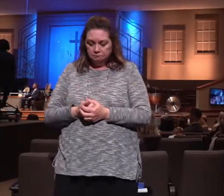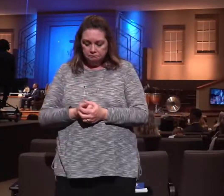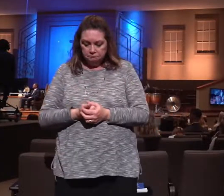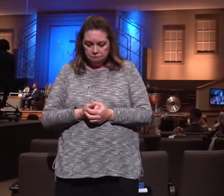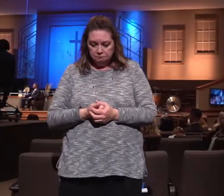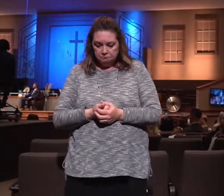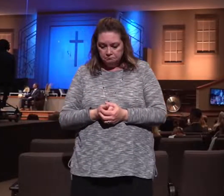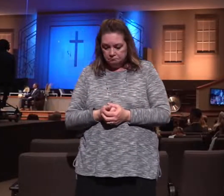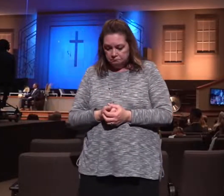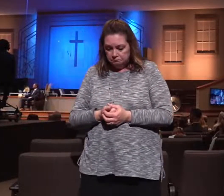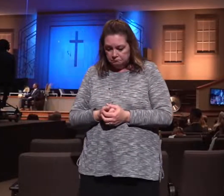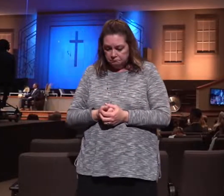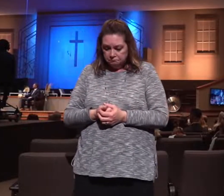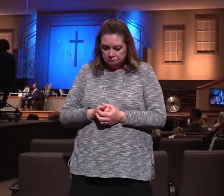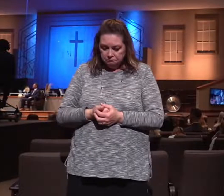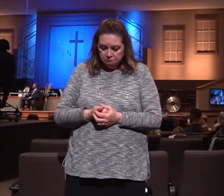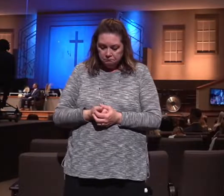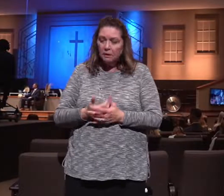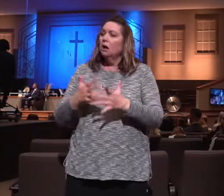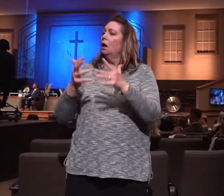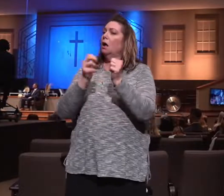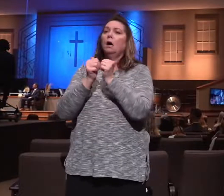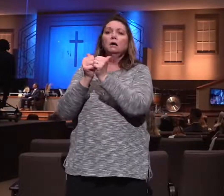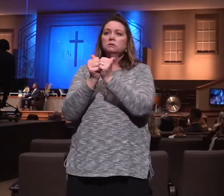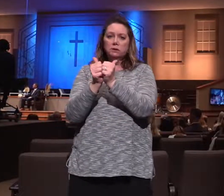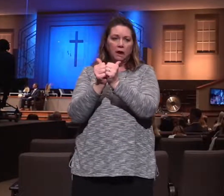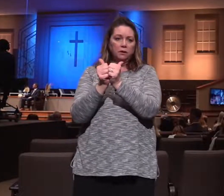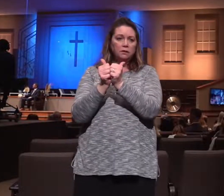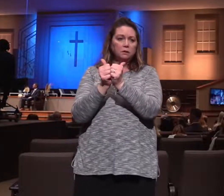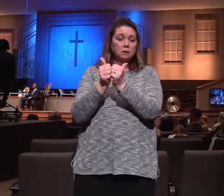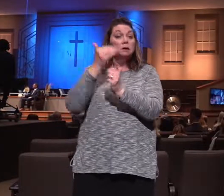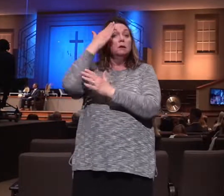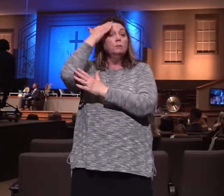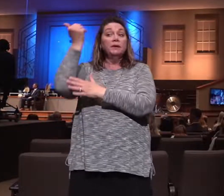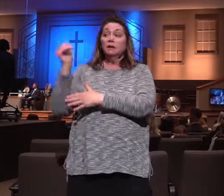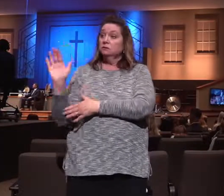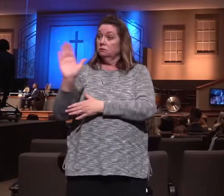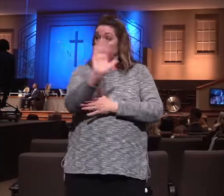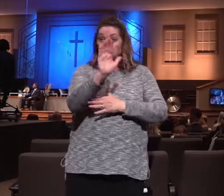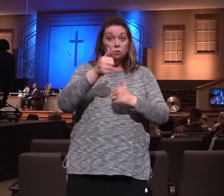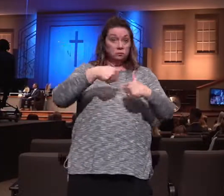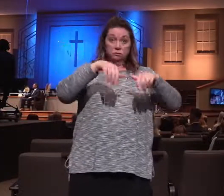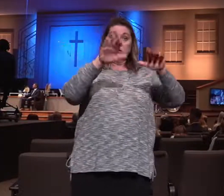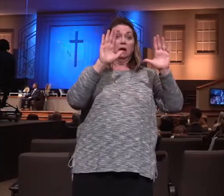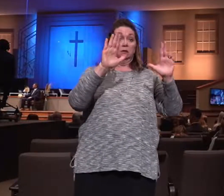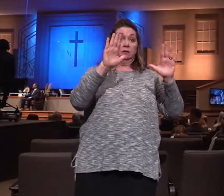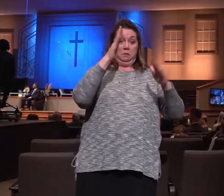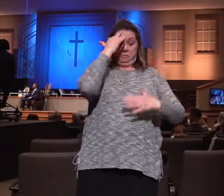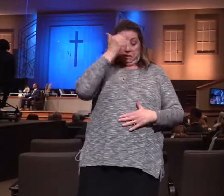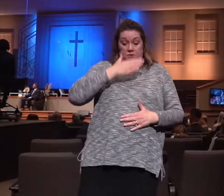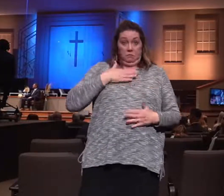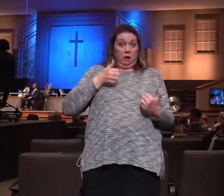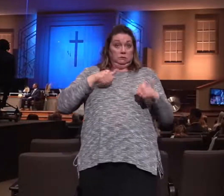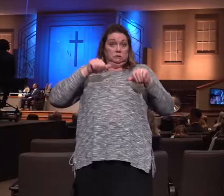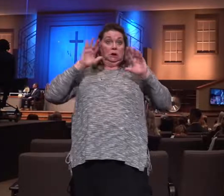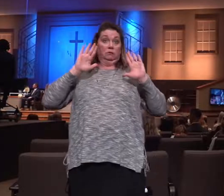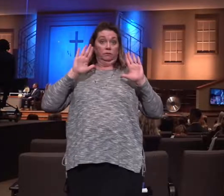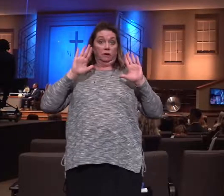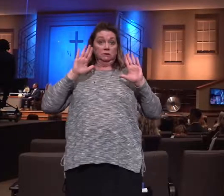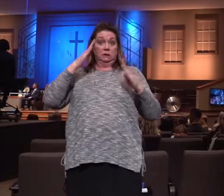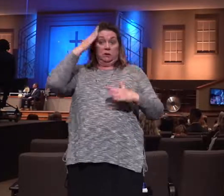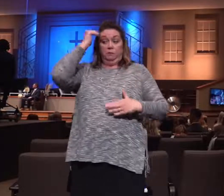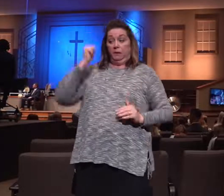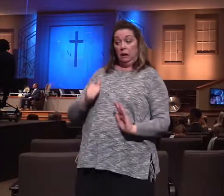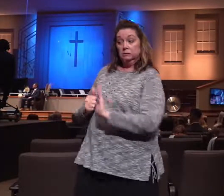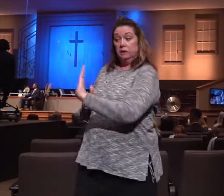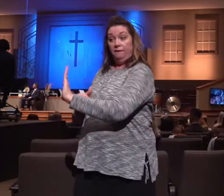sacrifice. And together, because of your sacrifice, because of my sacrifice, because of